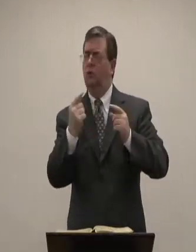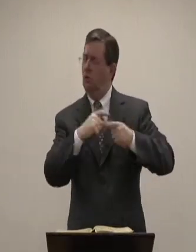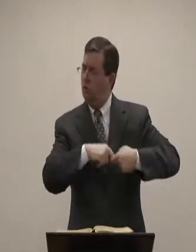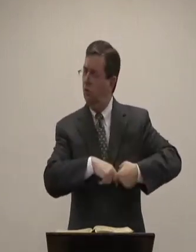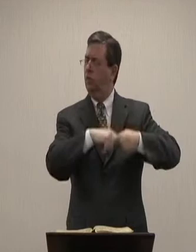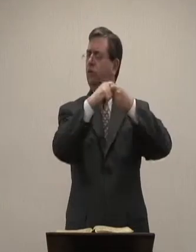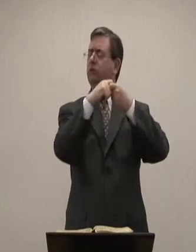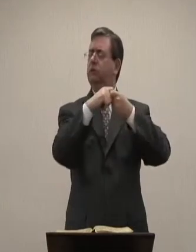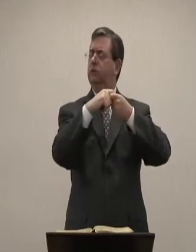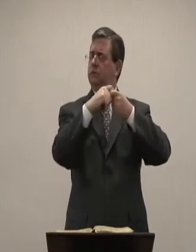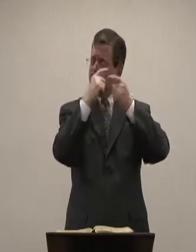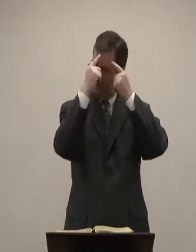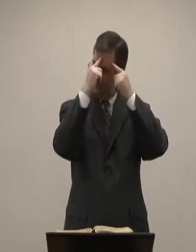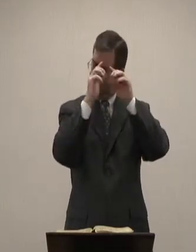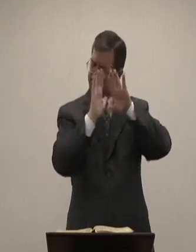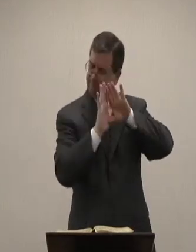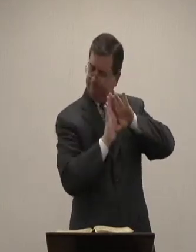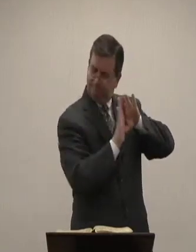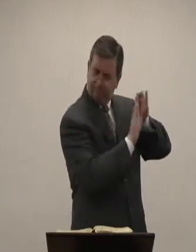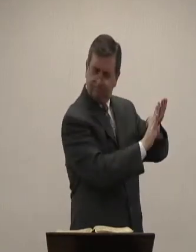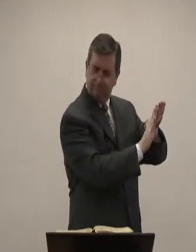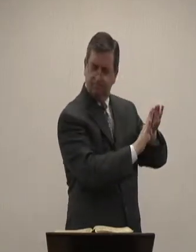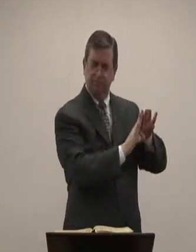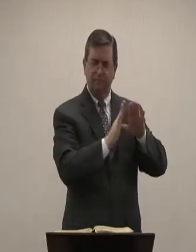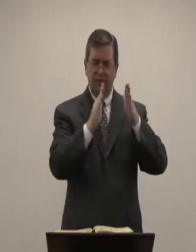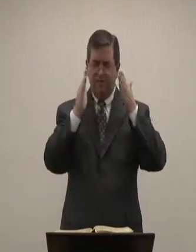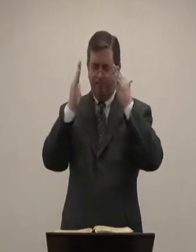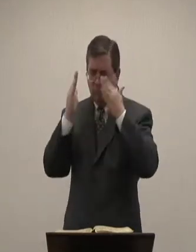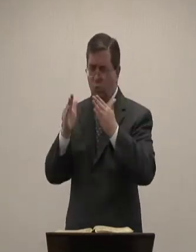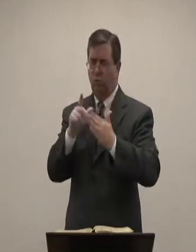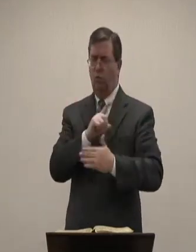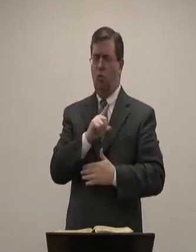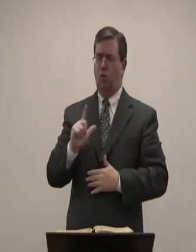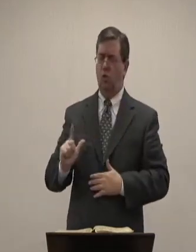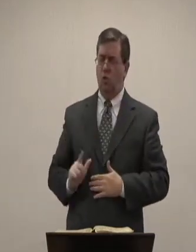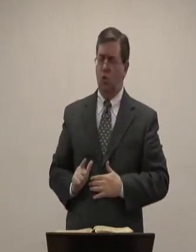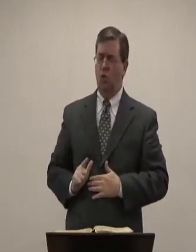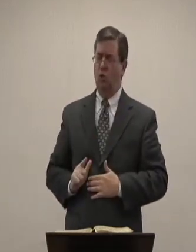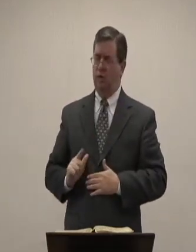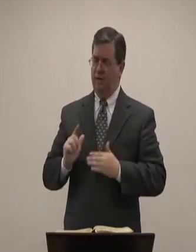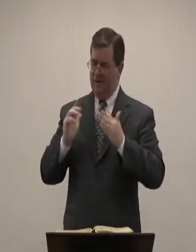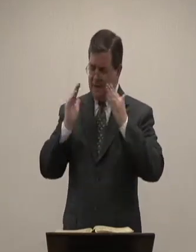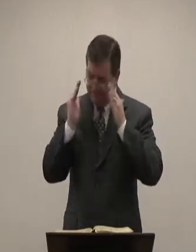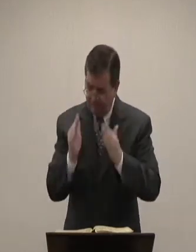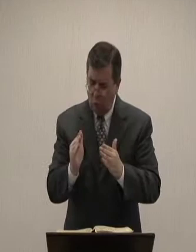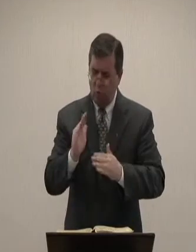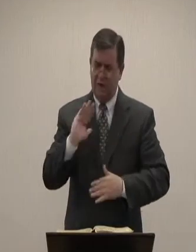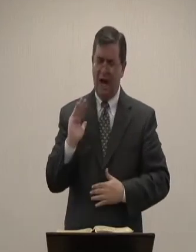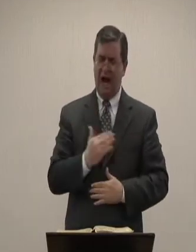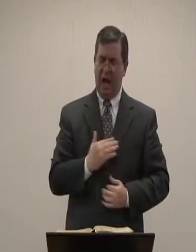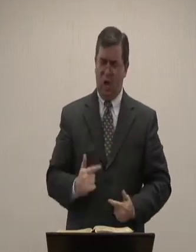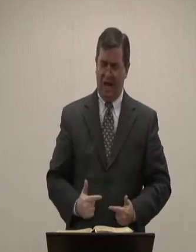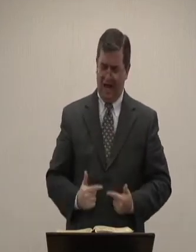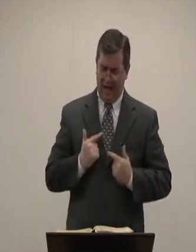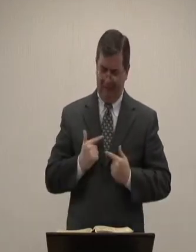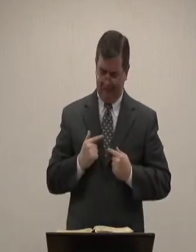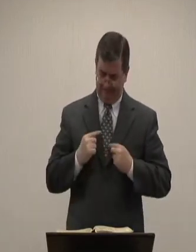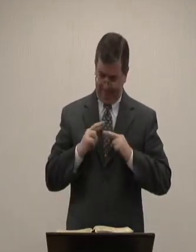and all the activities that we've got going on. We pray that we can set those things aside and focus on you, Lord. And focus